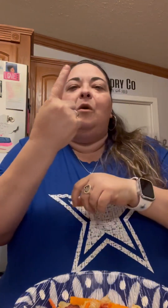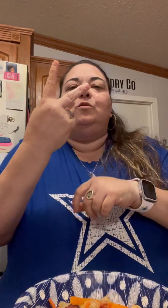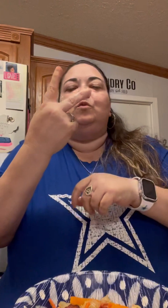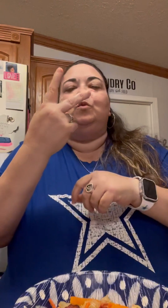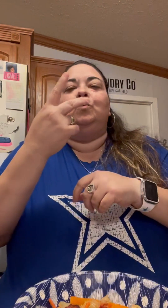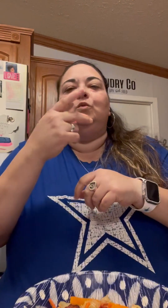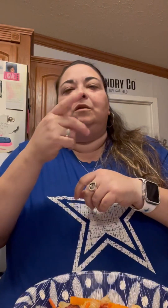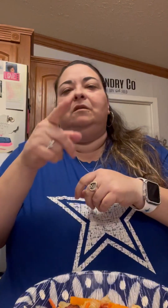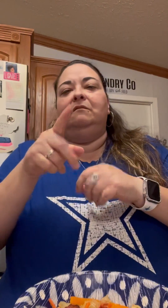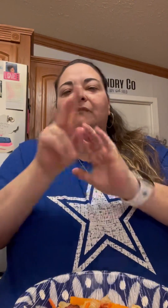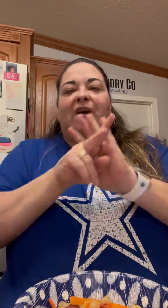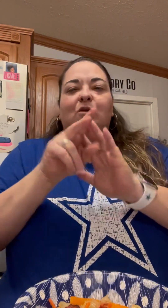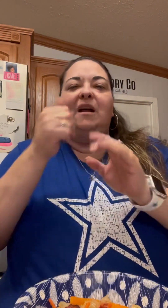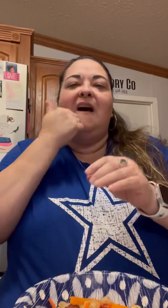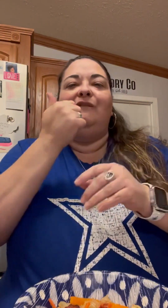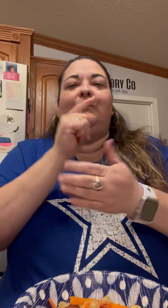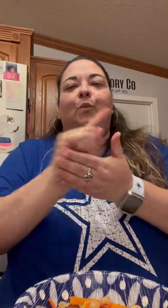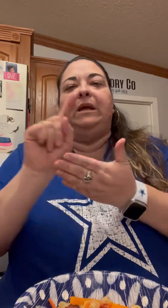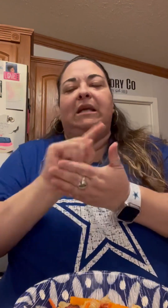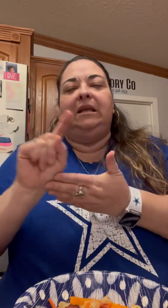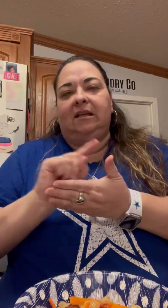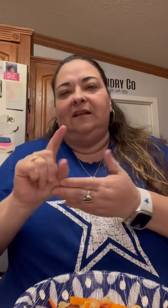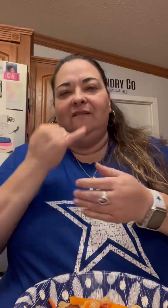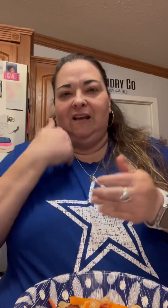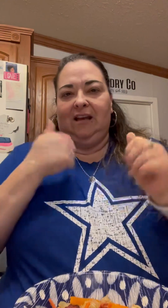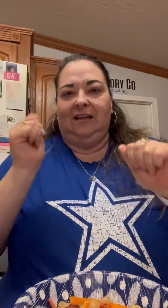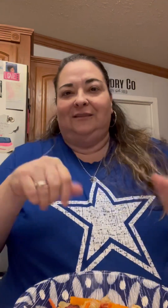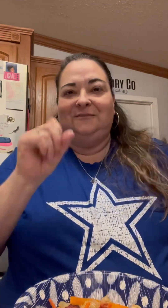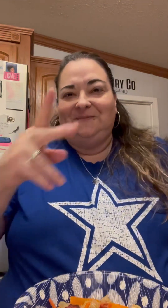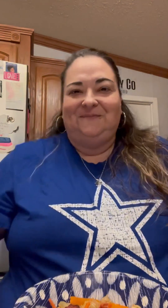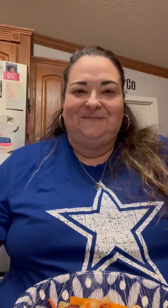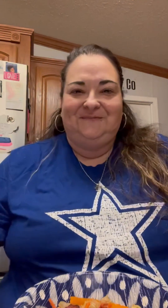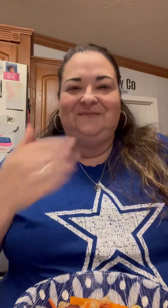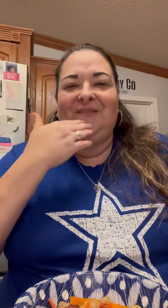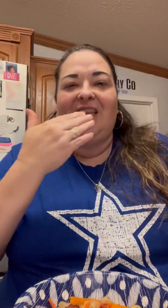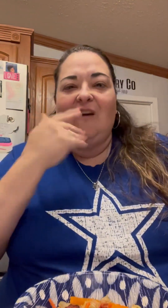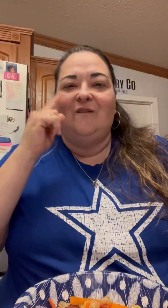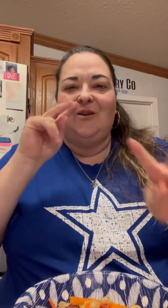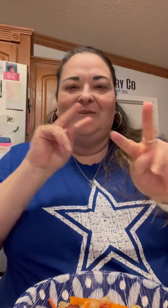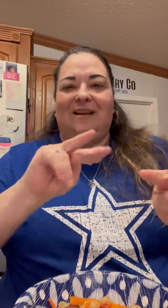down. But yeah, I'll try to do 1 or 2 videos a week if I can. Thanks for watching.